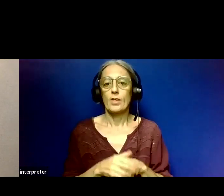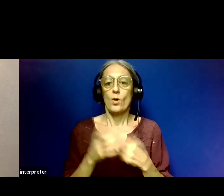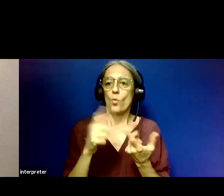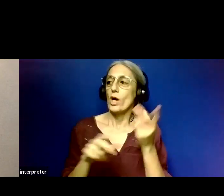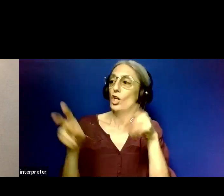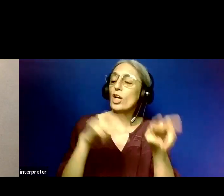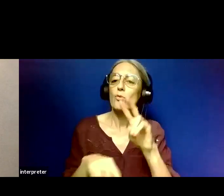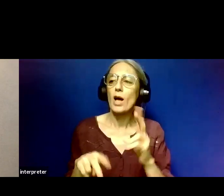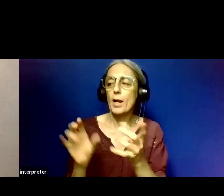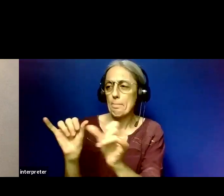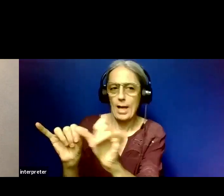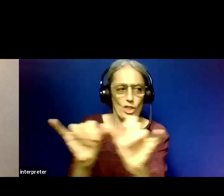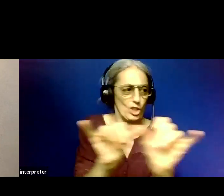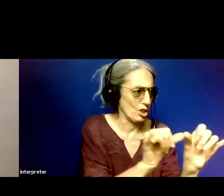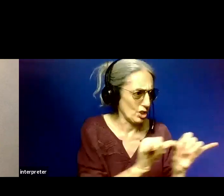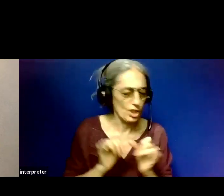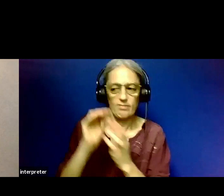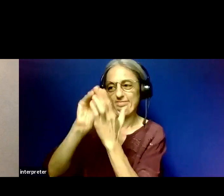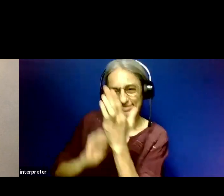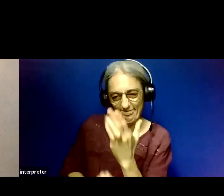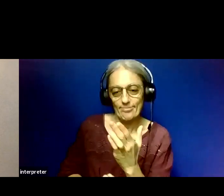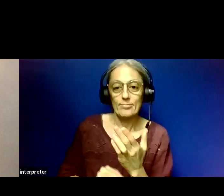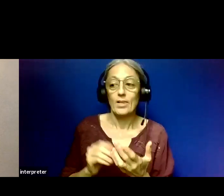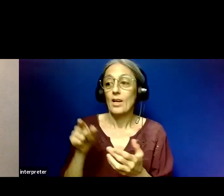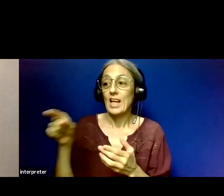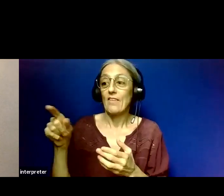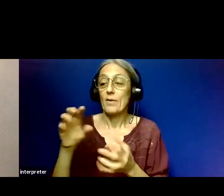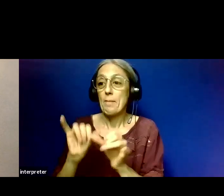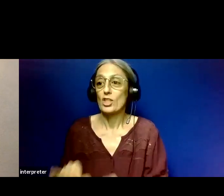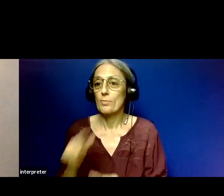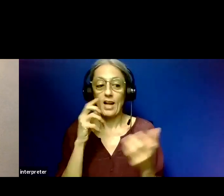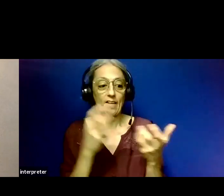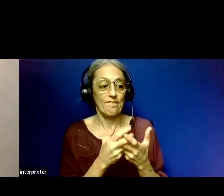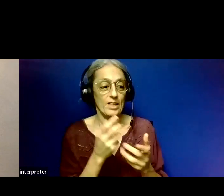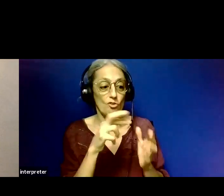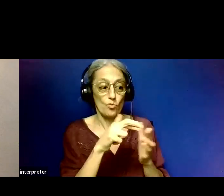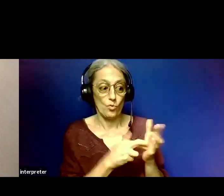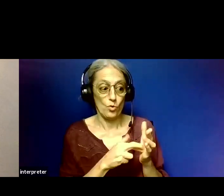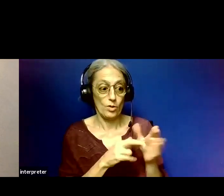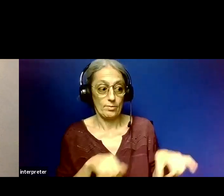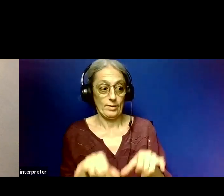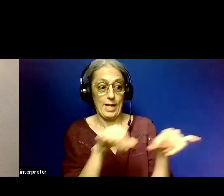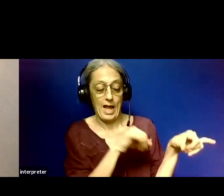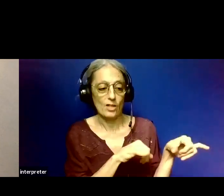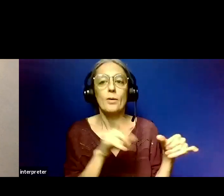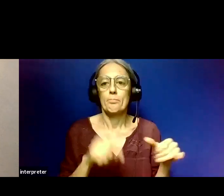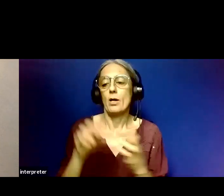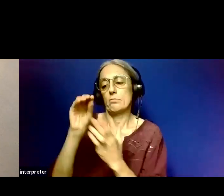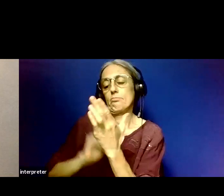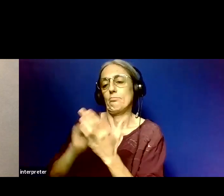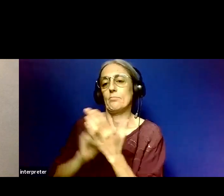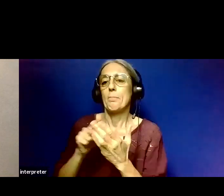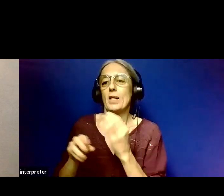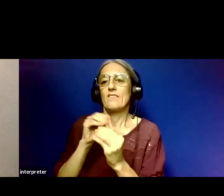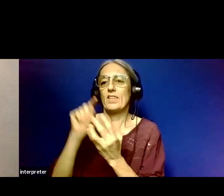meet standards. These are the items that will need to be corrected, and this is how you start making your transition plan. And